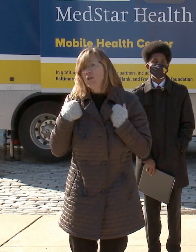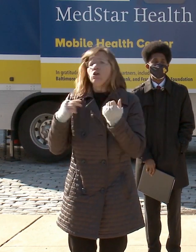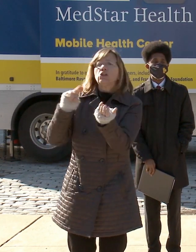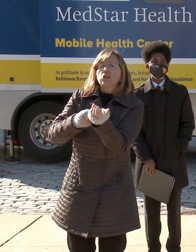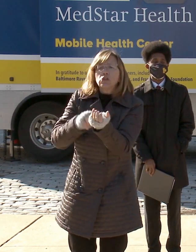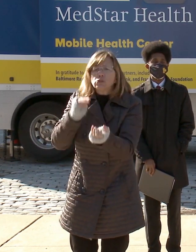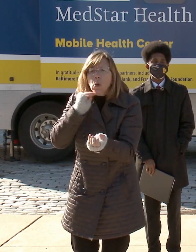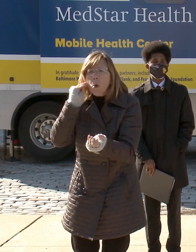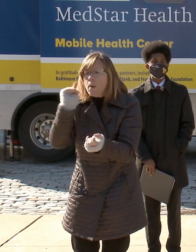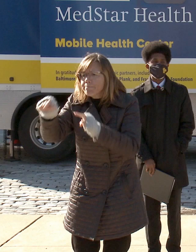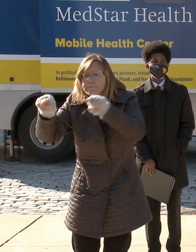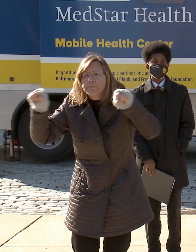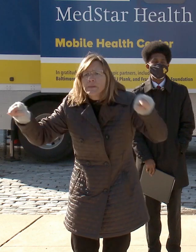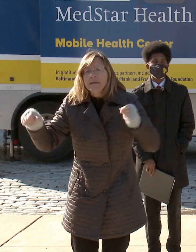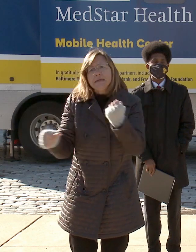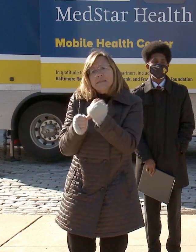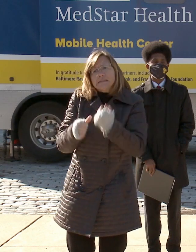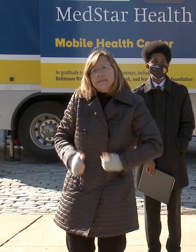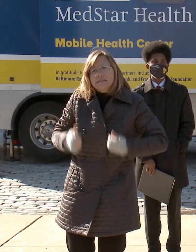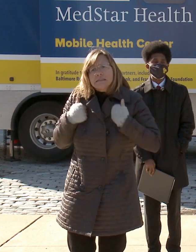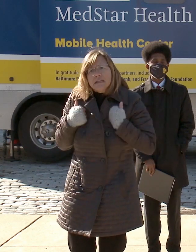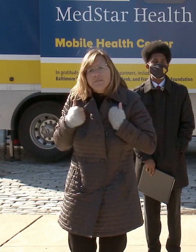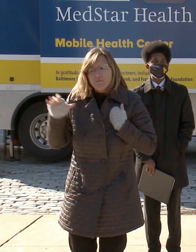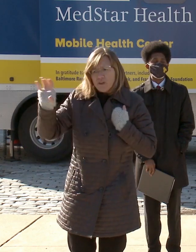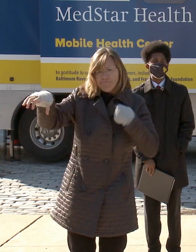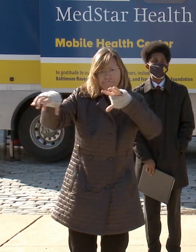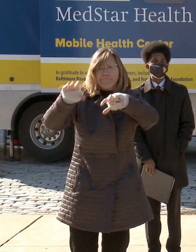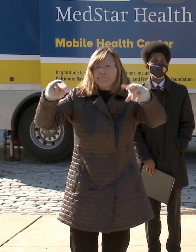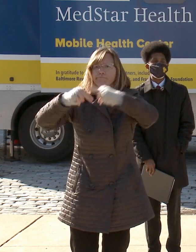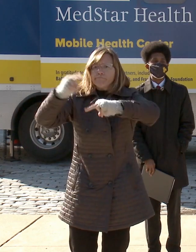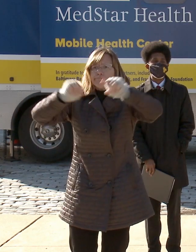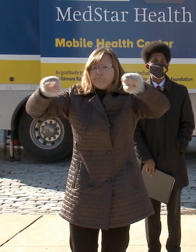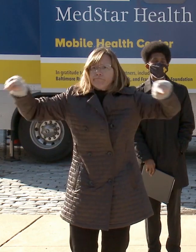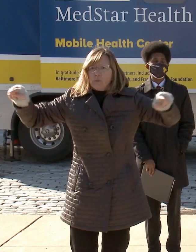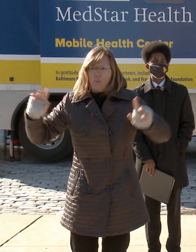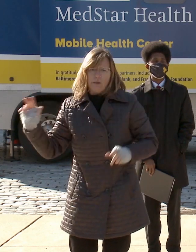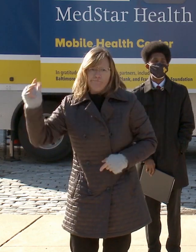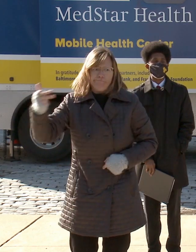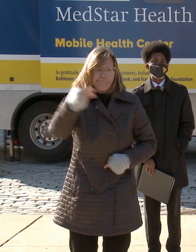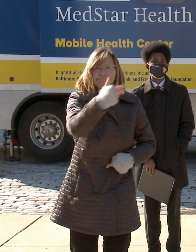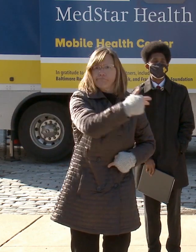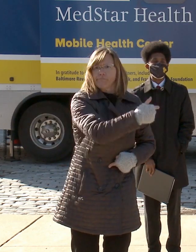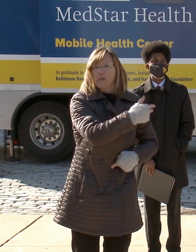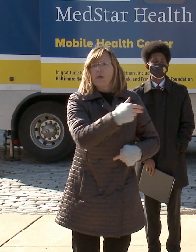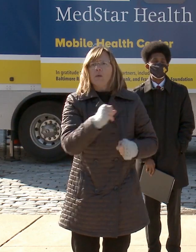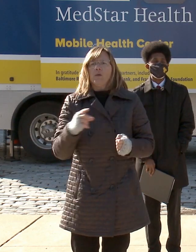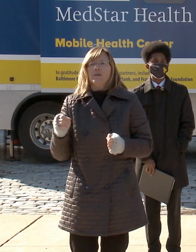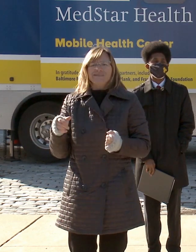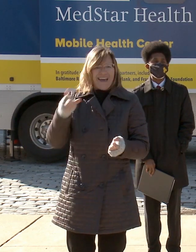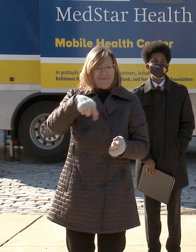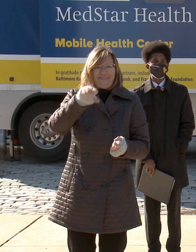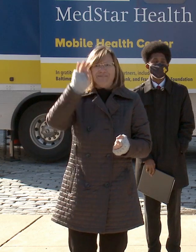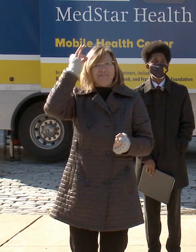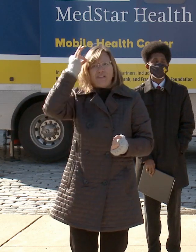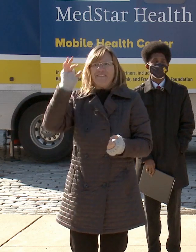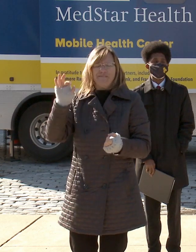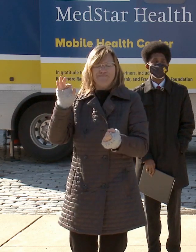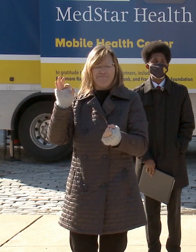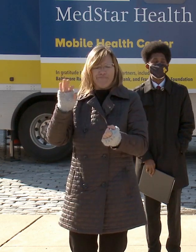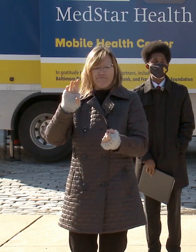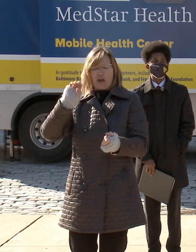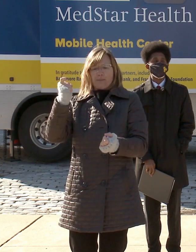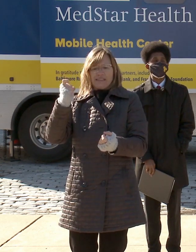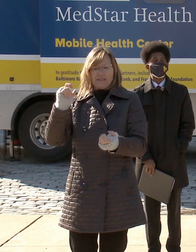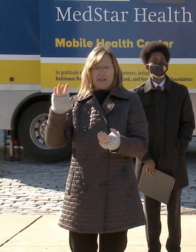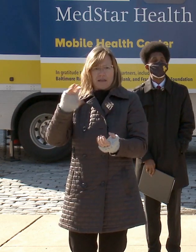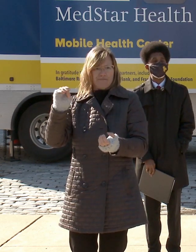over 2 months that may not have been covered by the federal pharmacy partnership. The Baltimore City Health Department will follow the Maryland